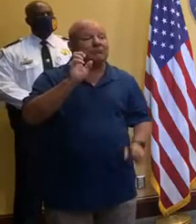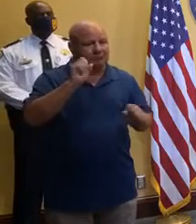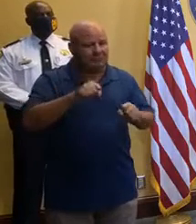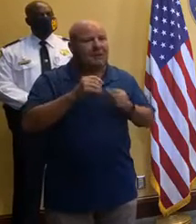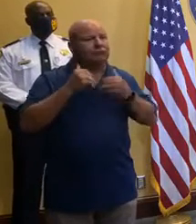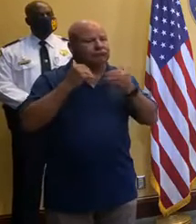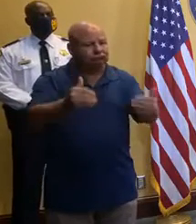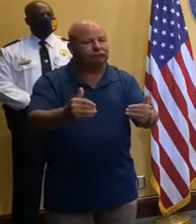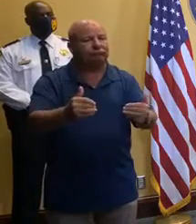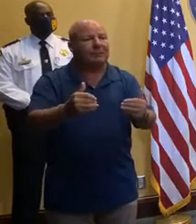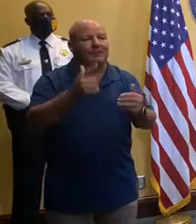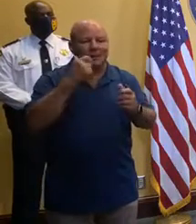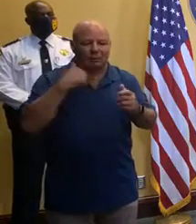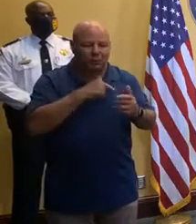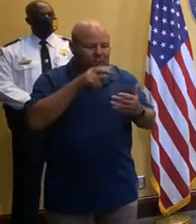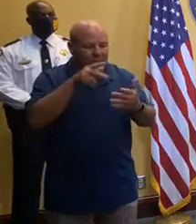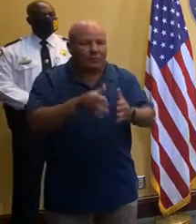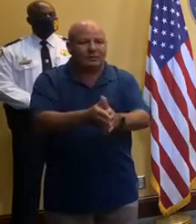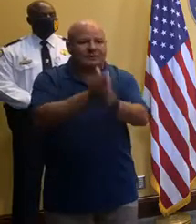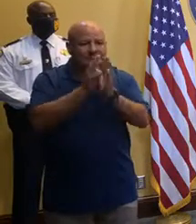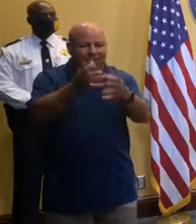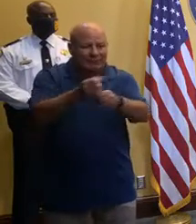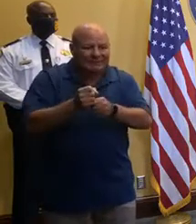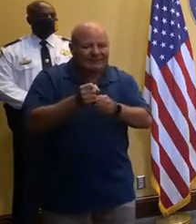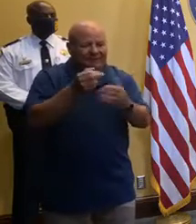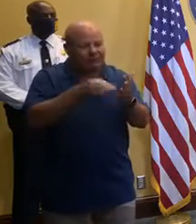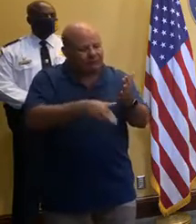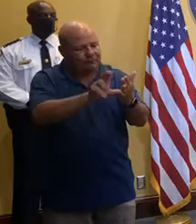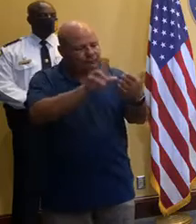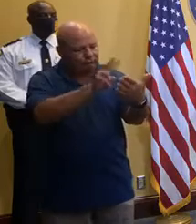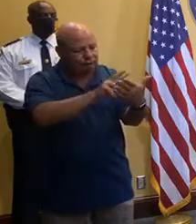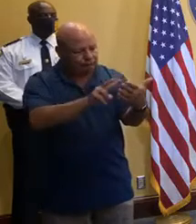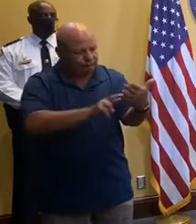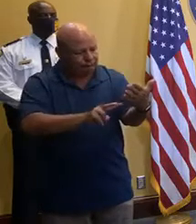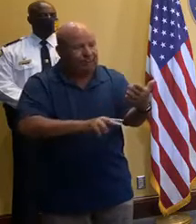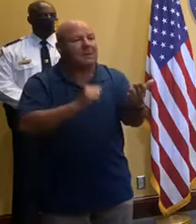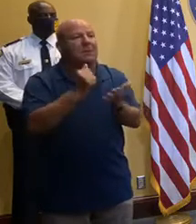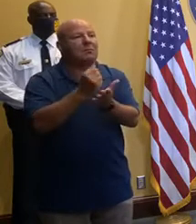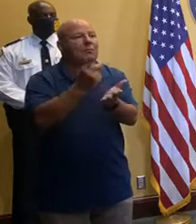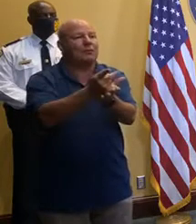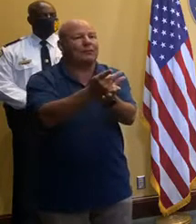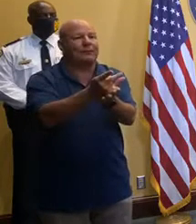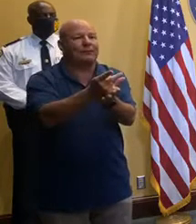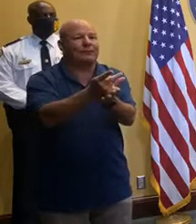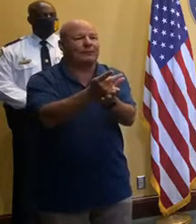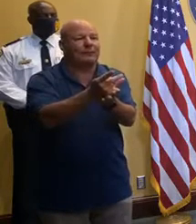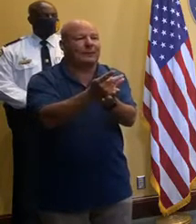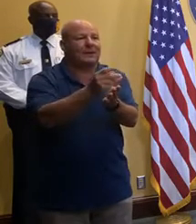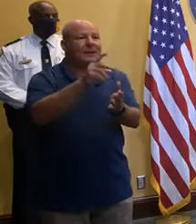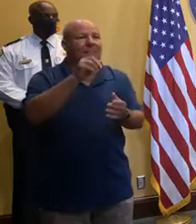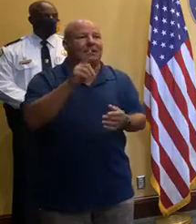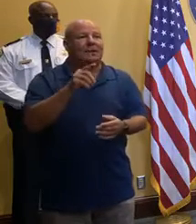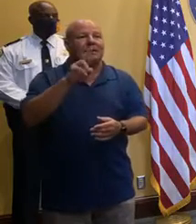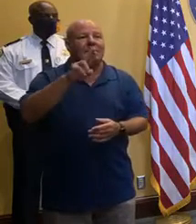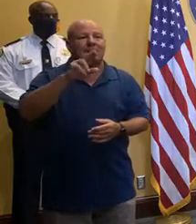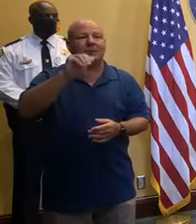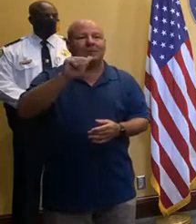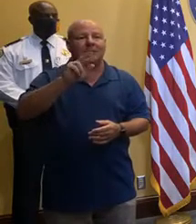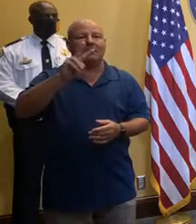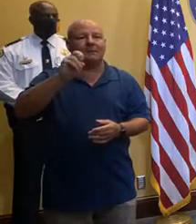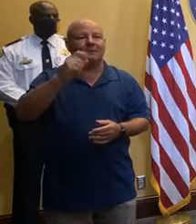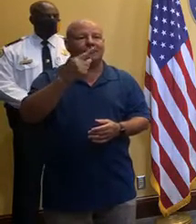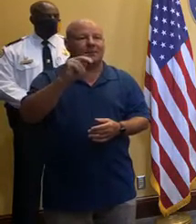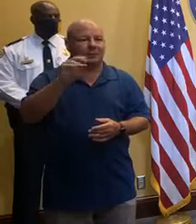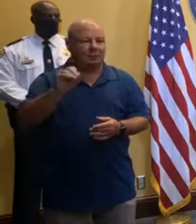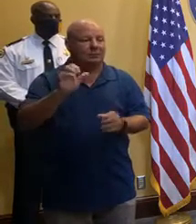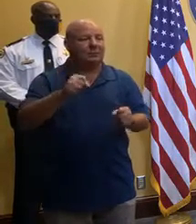reviewed, we've received, we've reviewed, and have approved the mitigation plans in place. Dr. Vegno can go into much